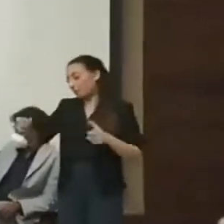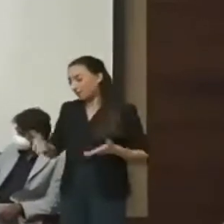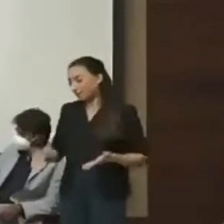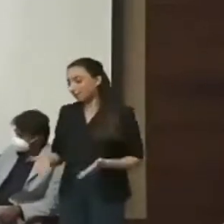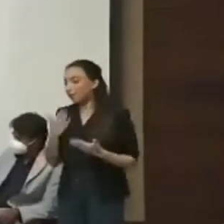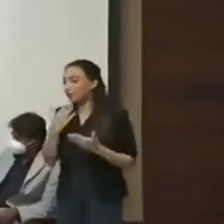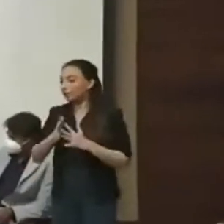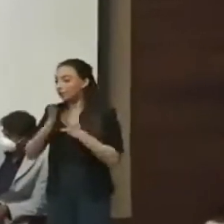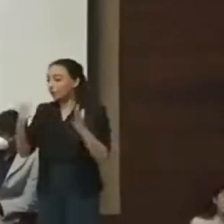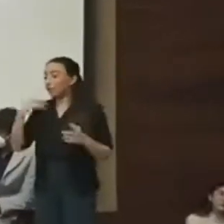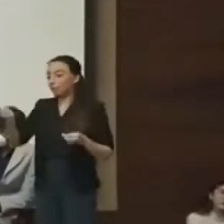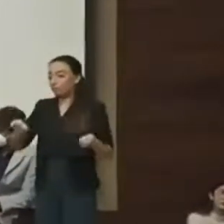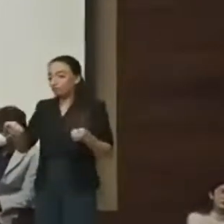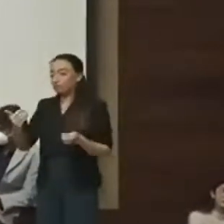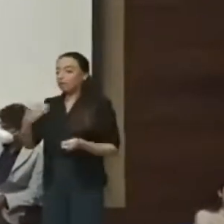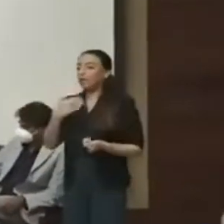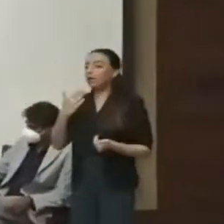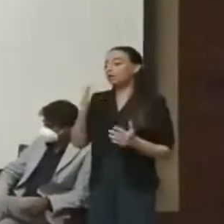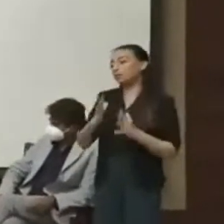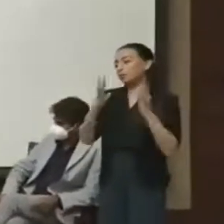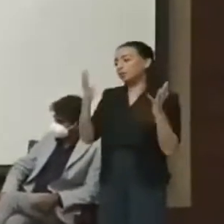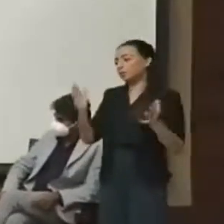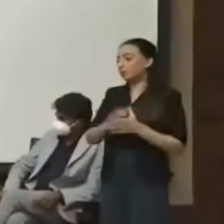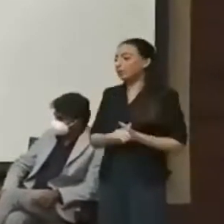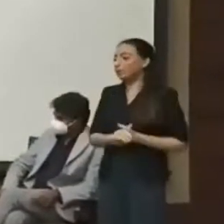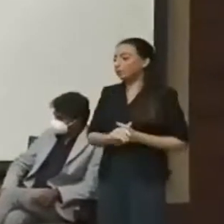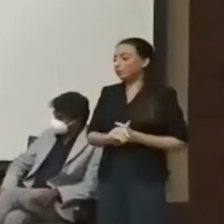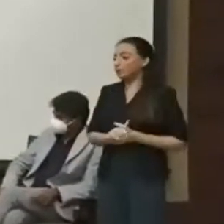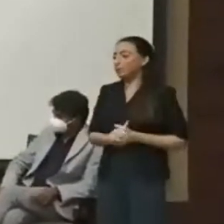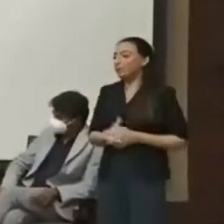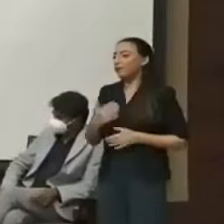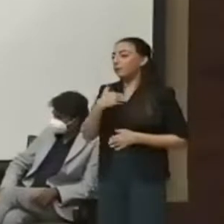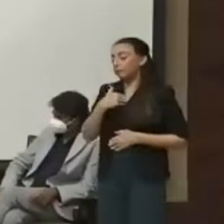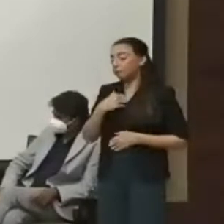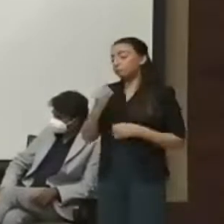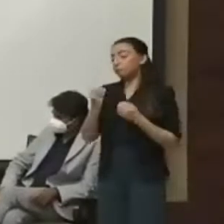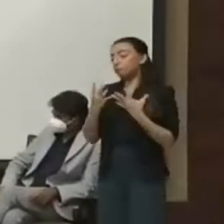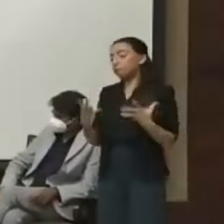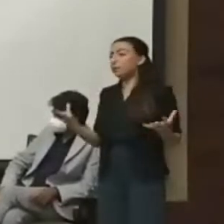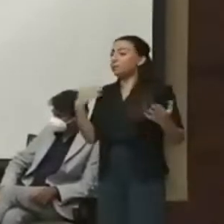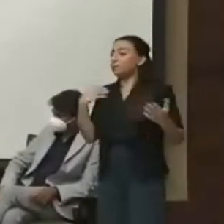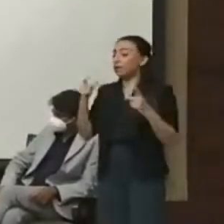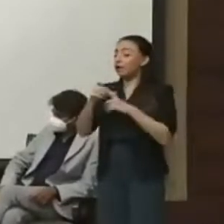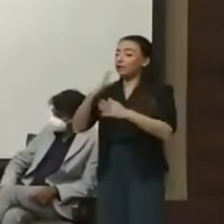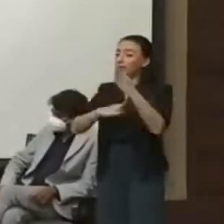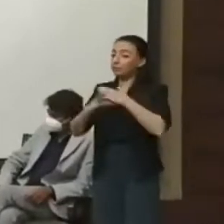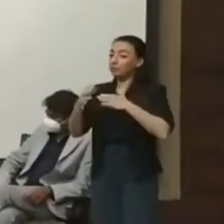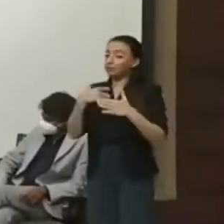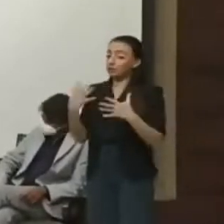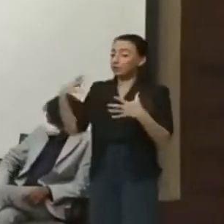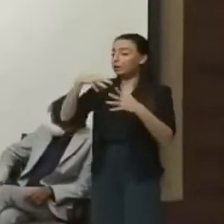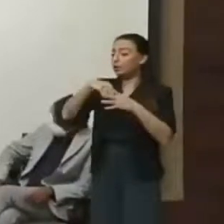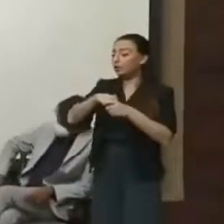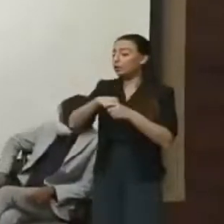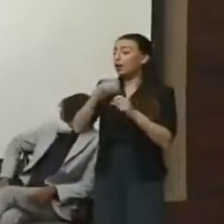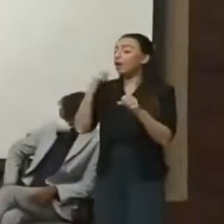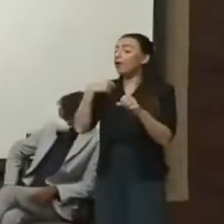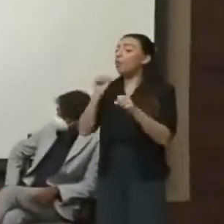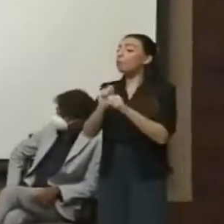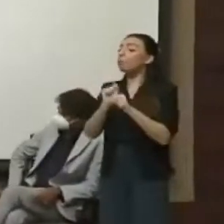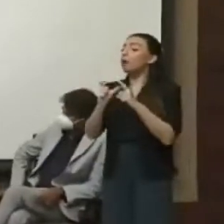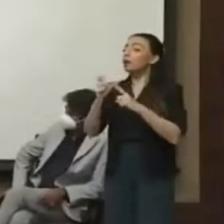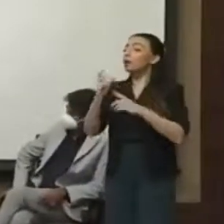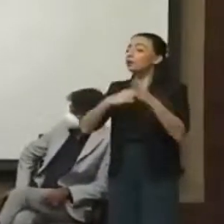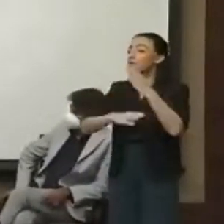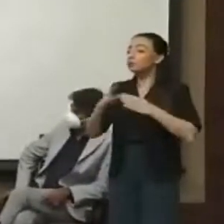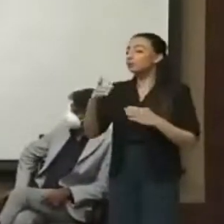and asking me to moderate this discussion. I've been in the disability, working in the disability